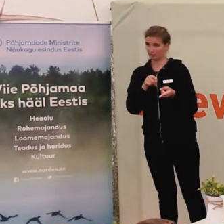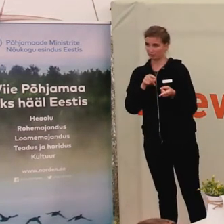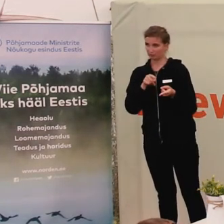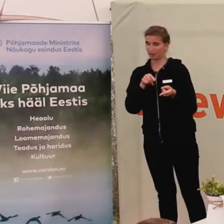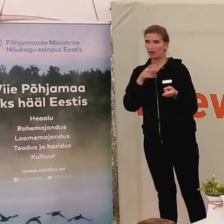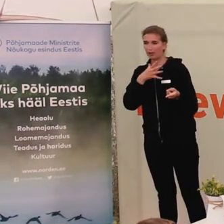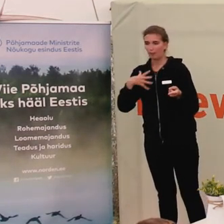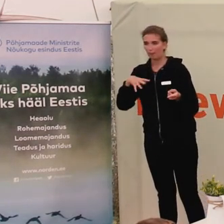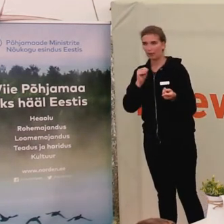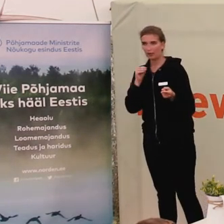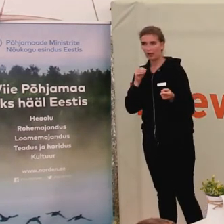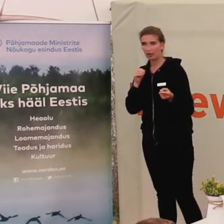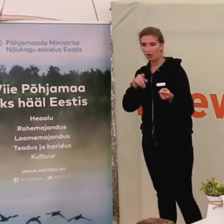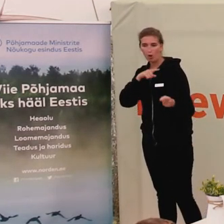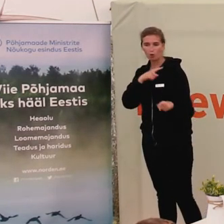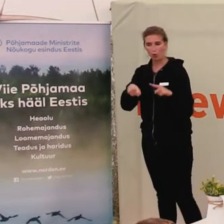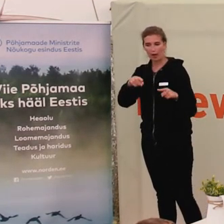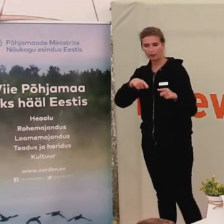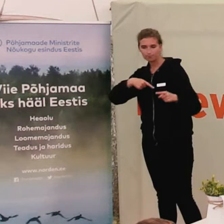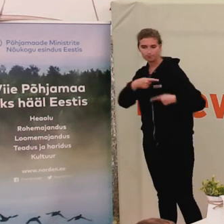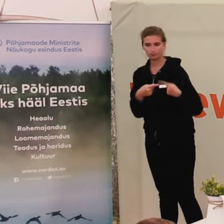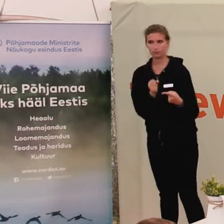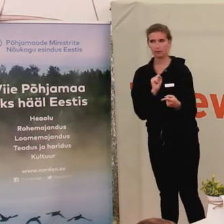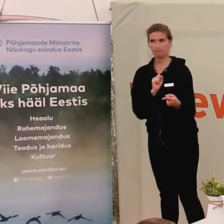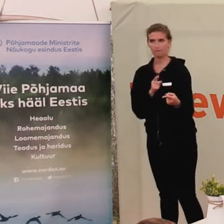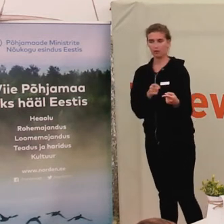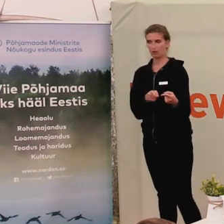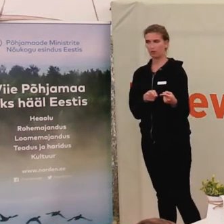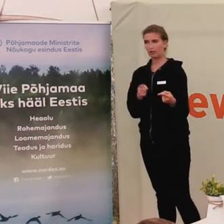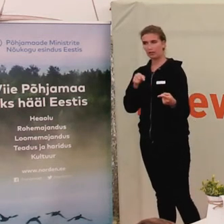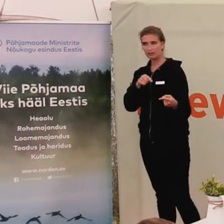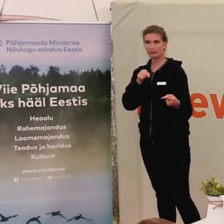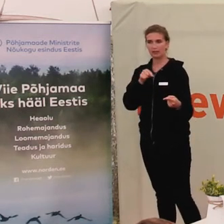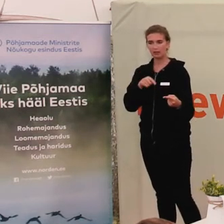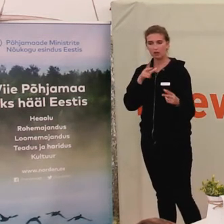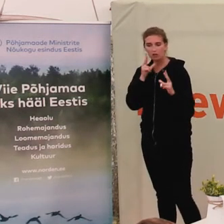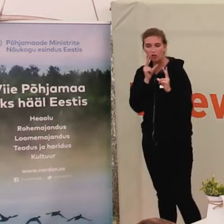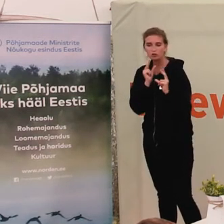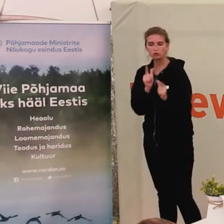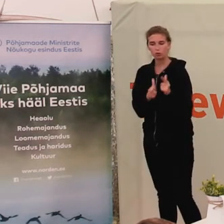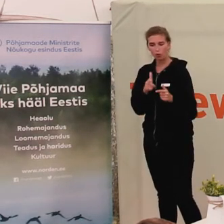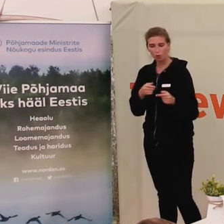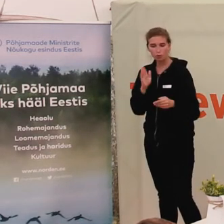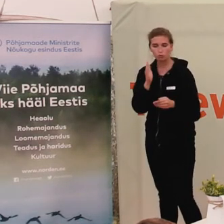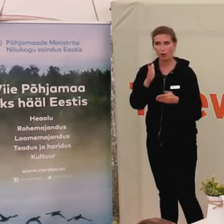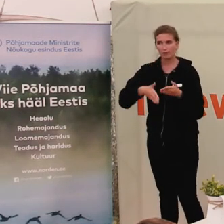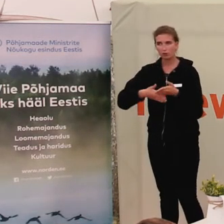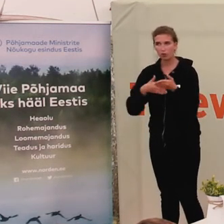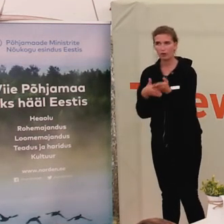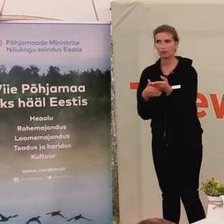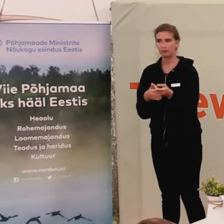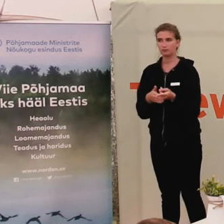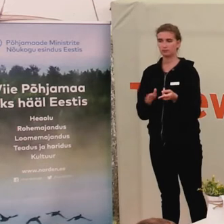should enact instantly that would truly help us towards a future that's more